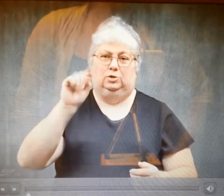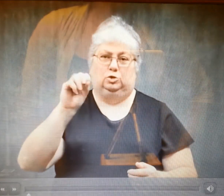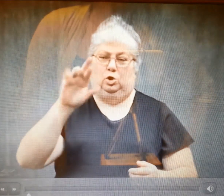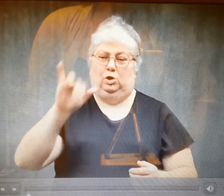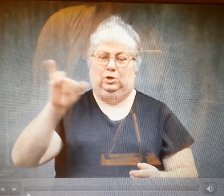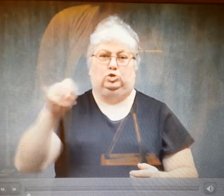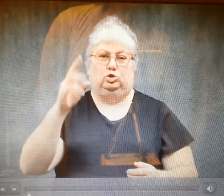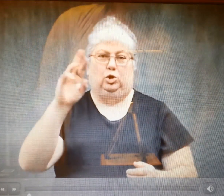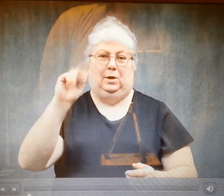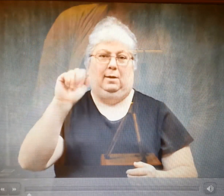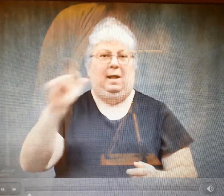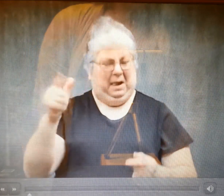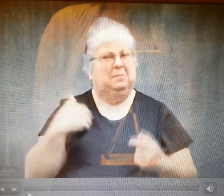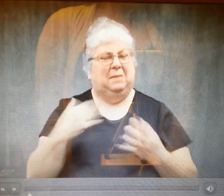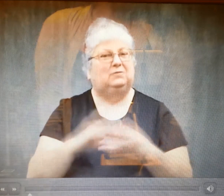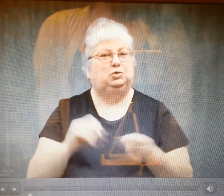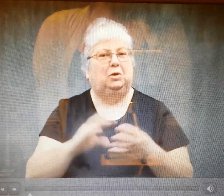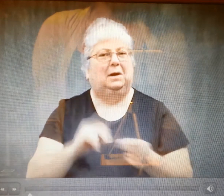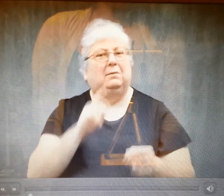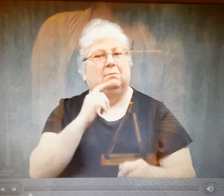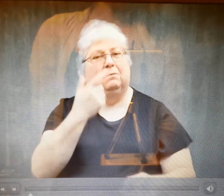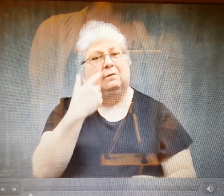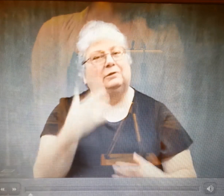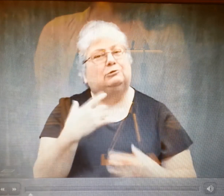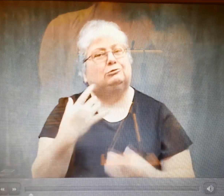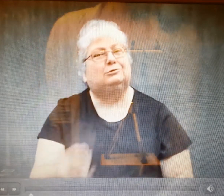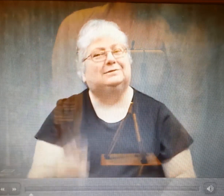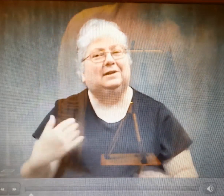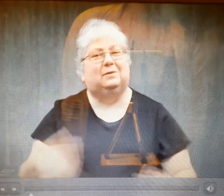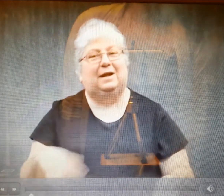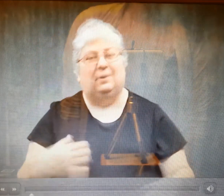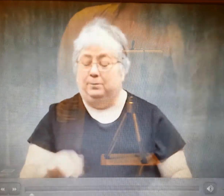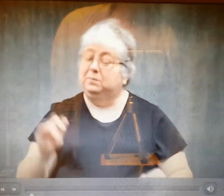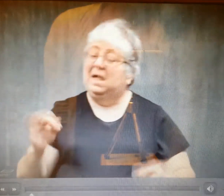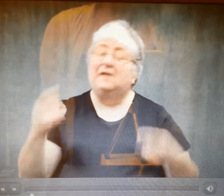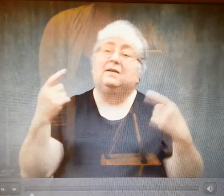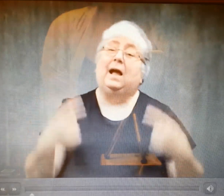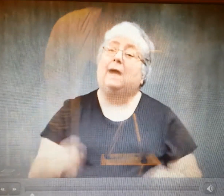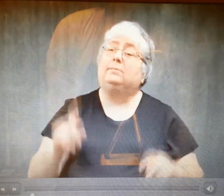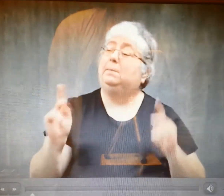Recently, there was a European news article that was published that had a pretty interesting story in it.